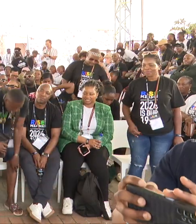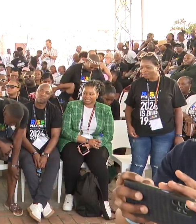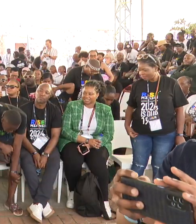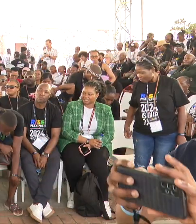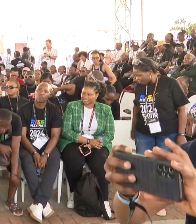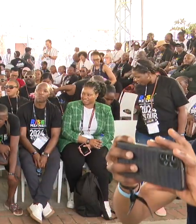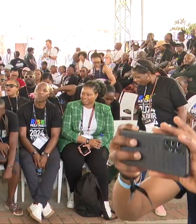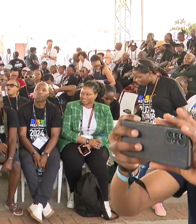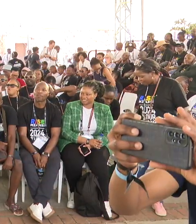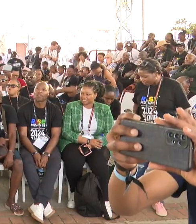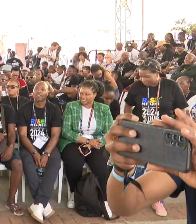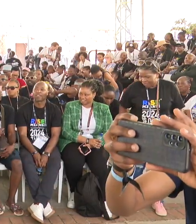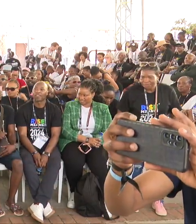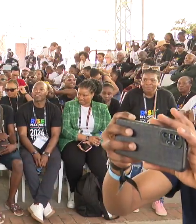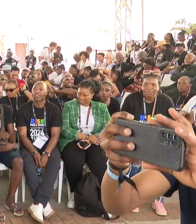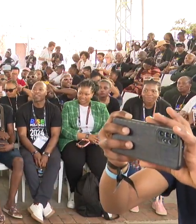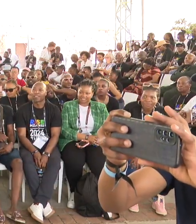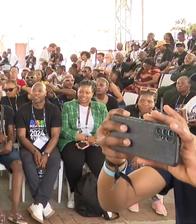Ke a leboga.